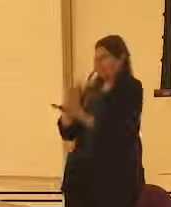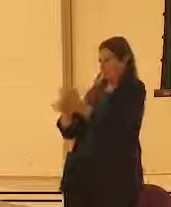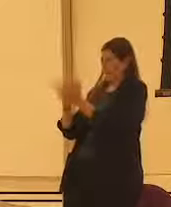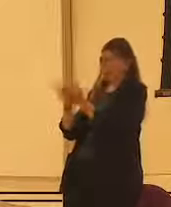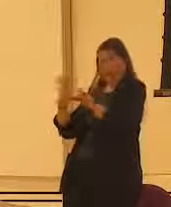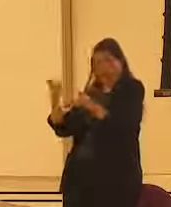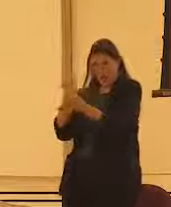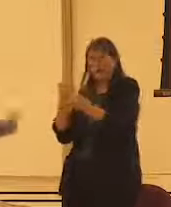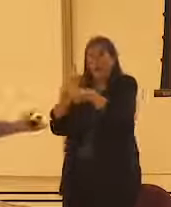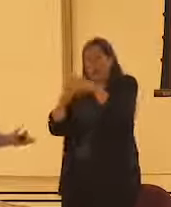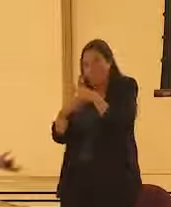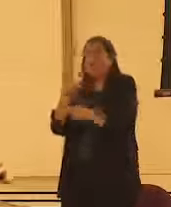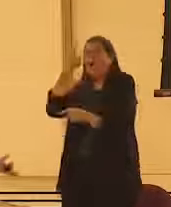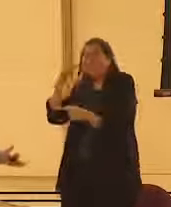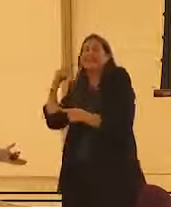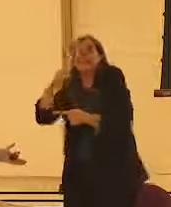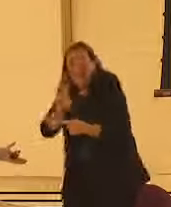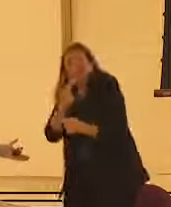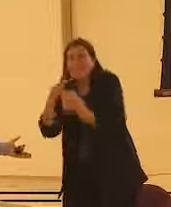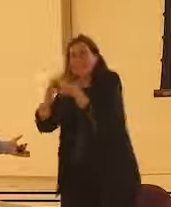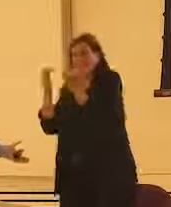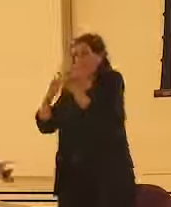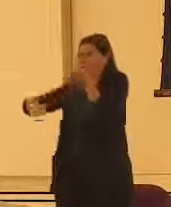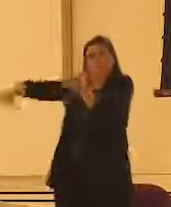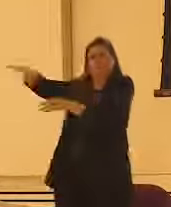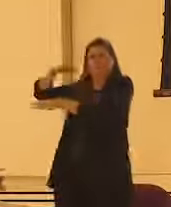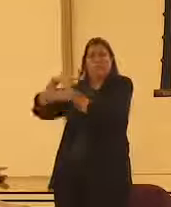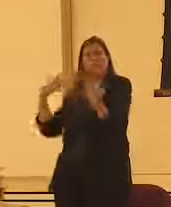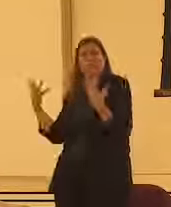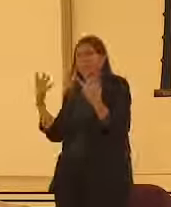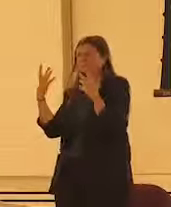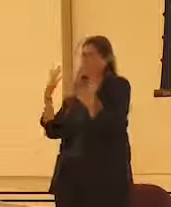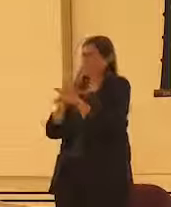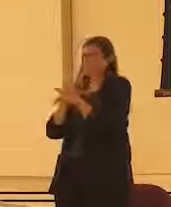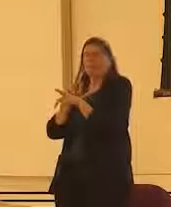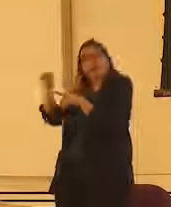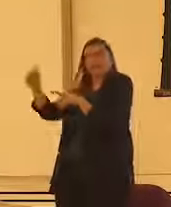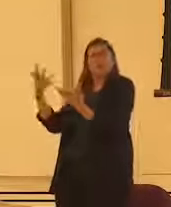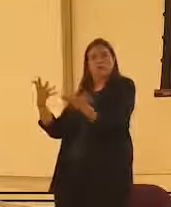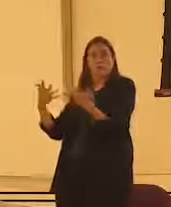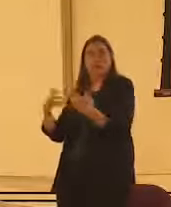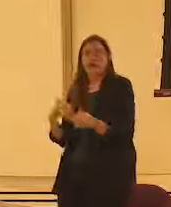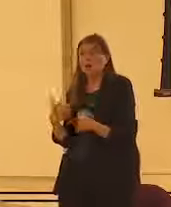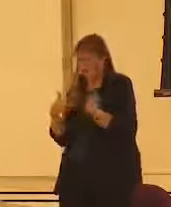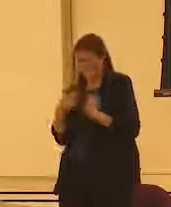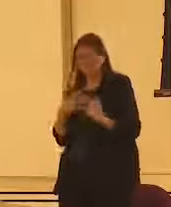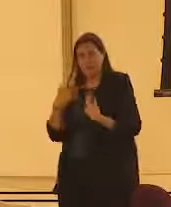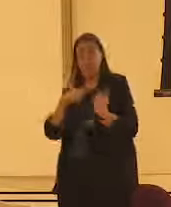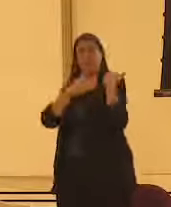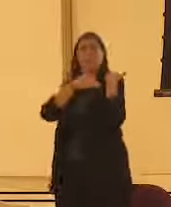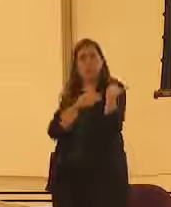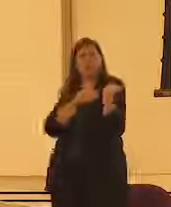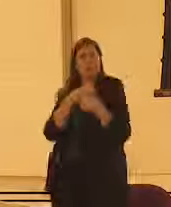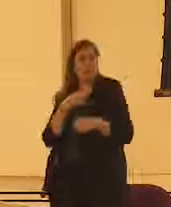doctor, I understand deafness, therefore I've got a duty to the deaf people of the country